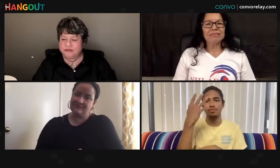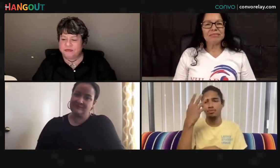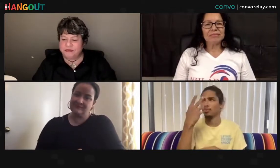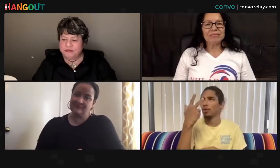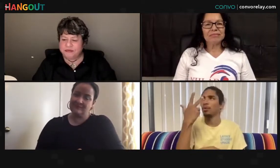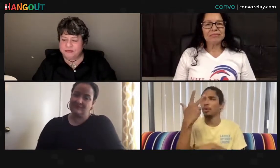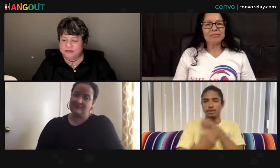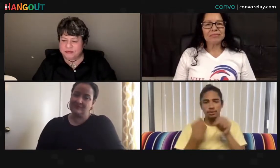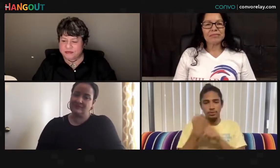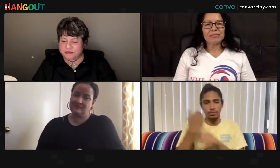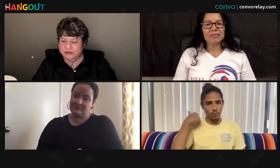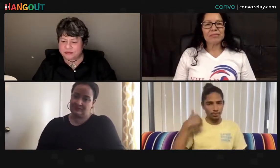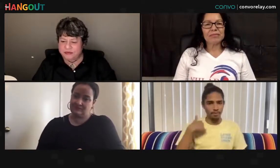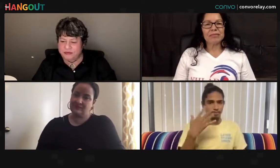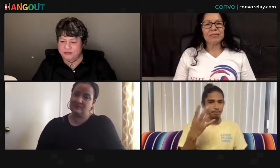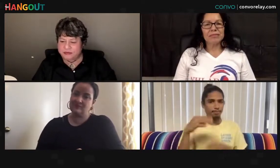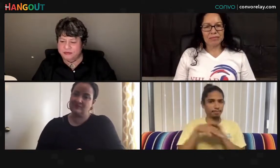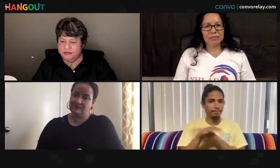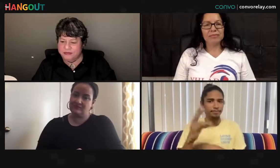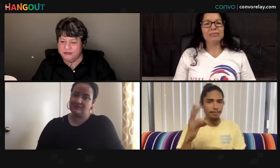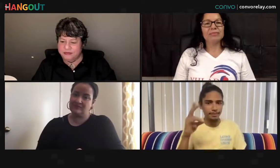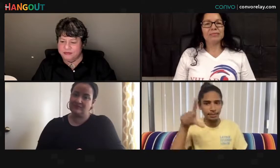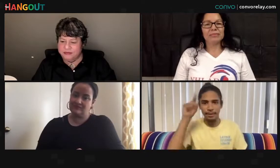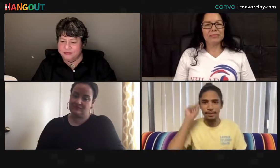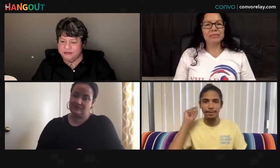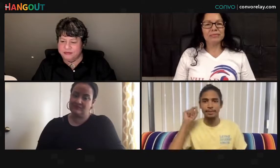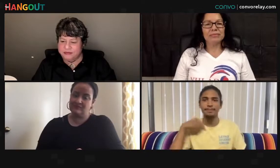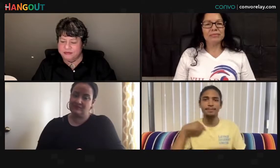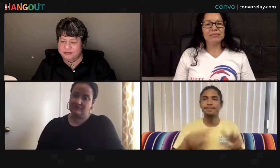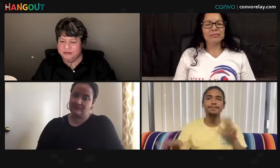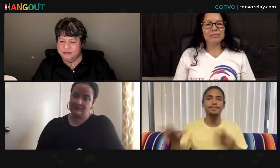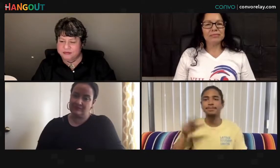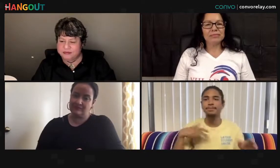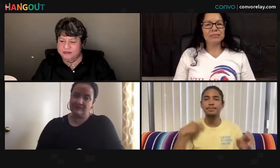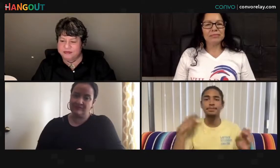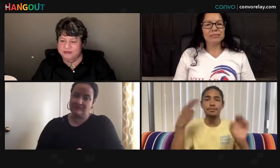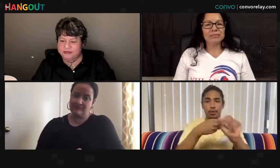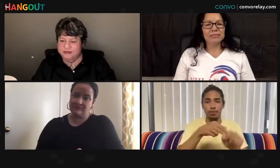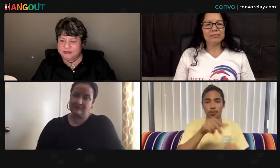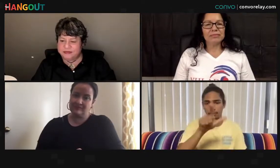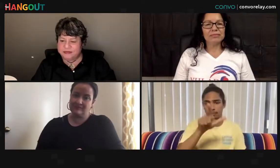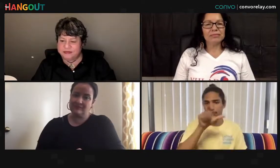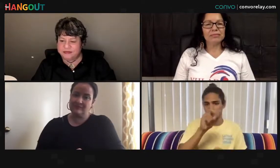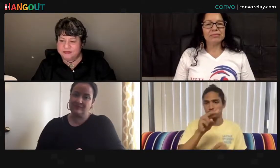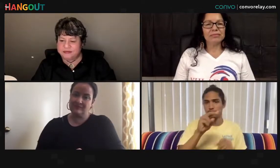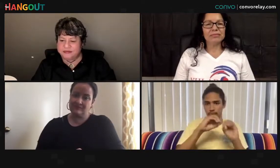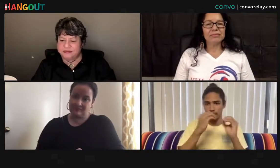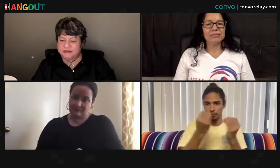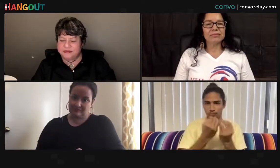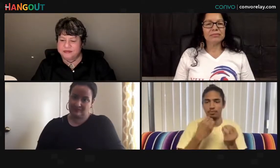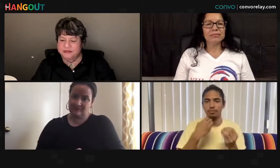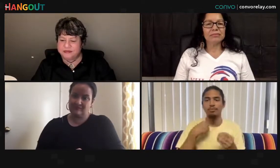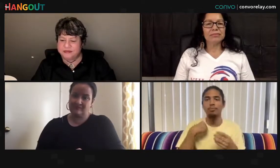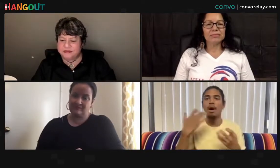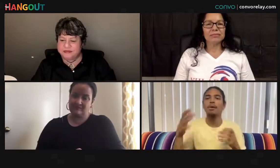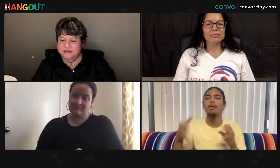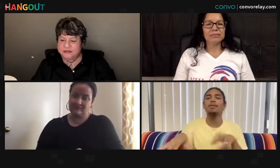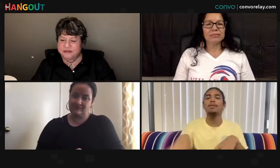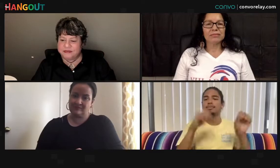go. Again, I would say it was 3 or 4 years ago when I went to Gallaudet. It was it was new to me. And then